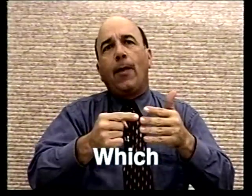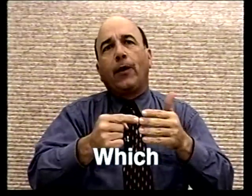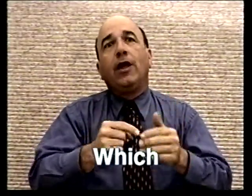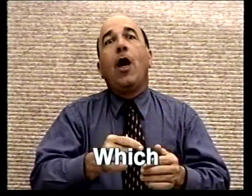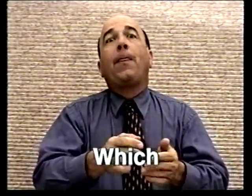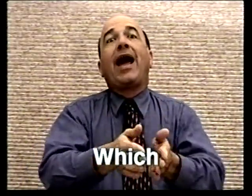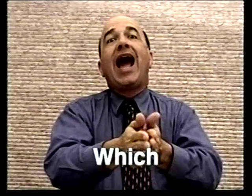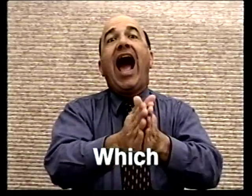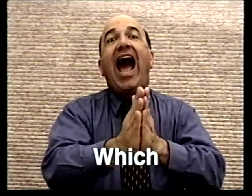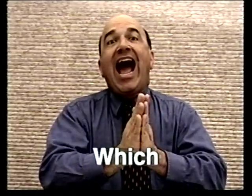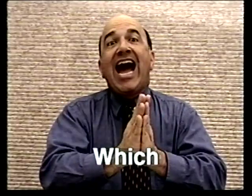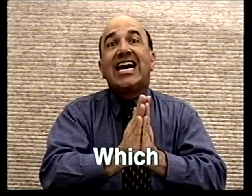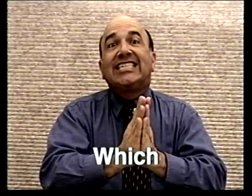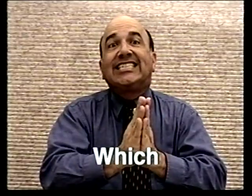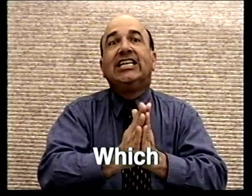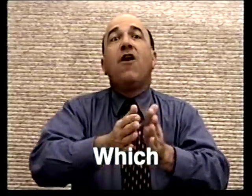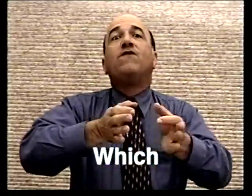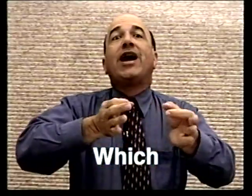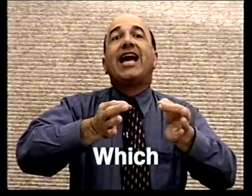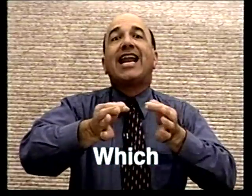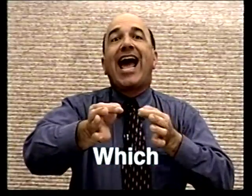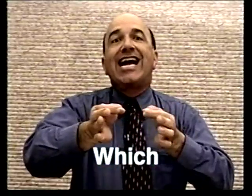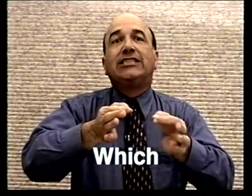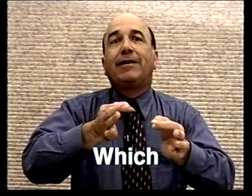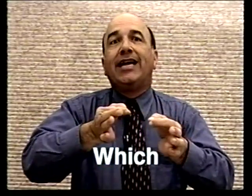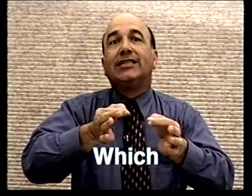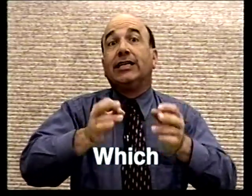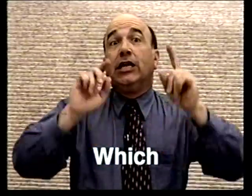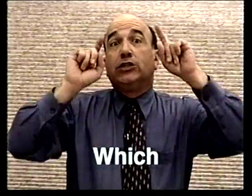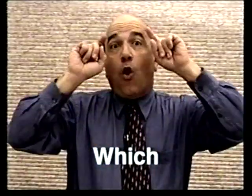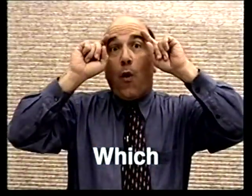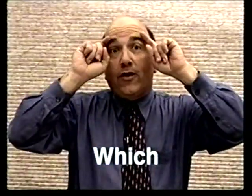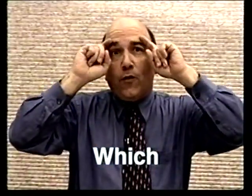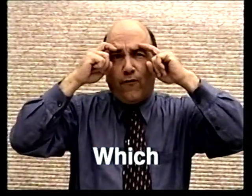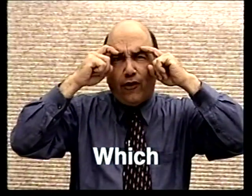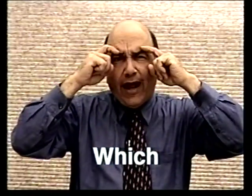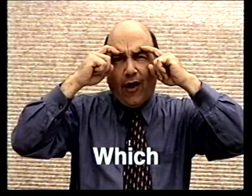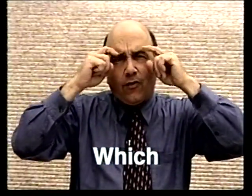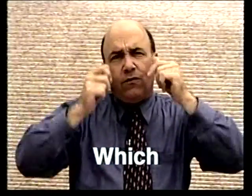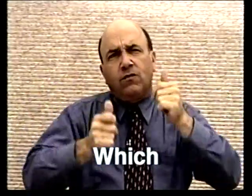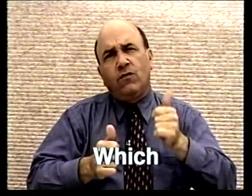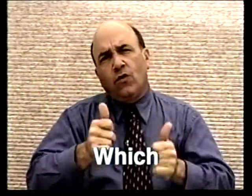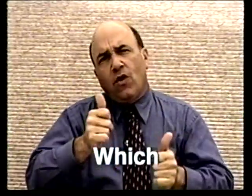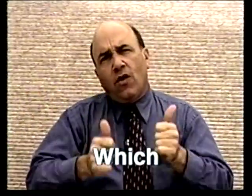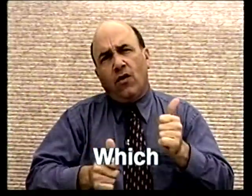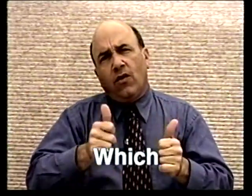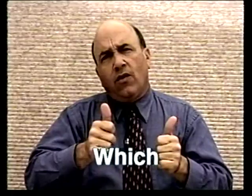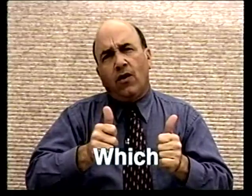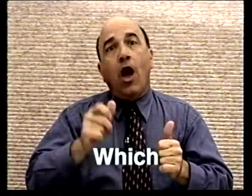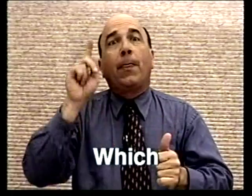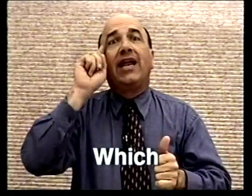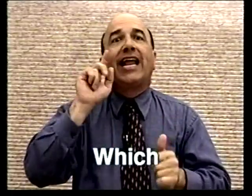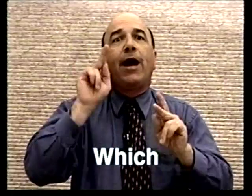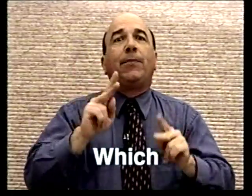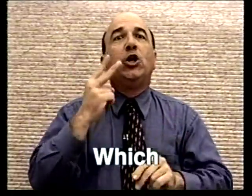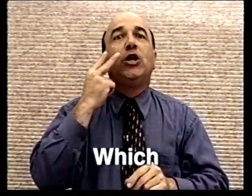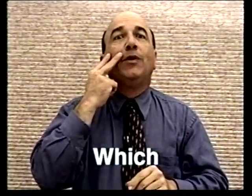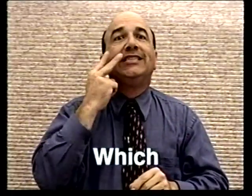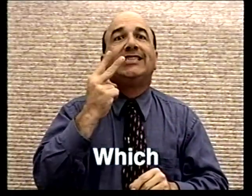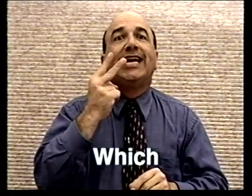other that ask for an explanation. So when you frown, but that person will